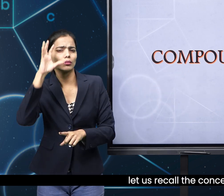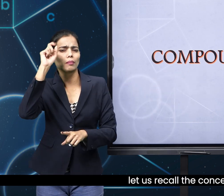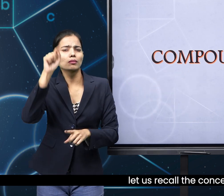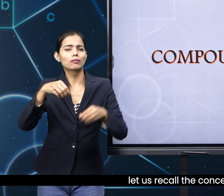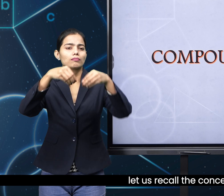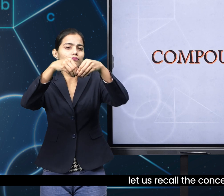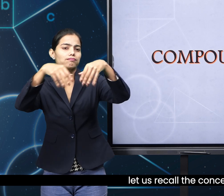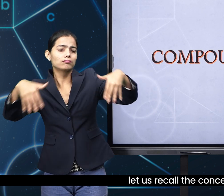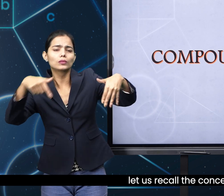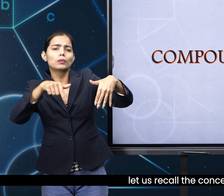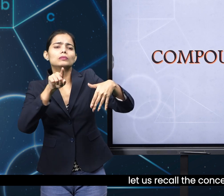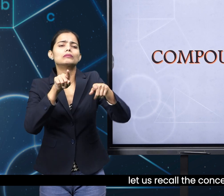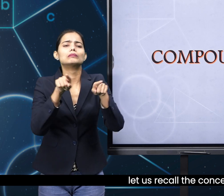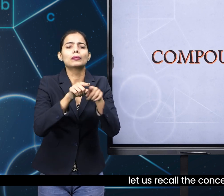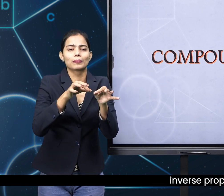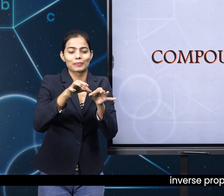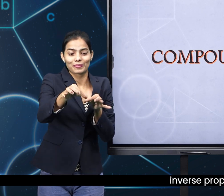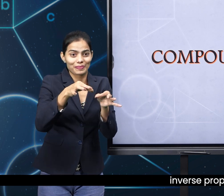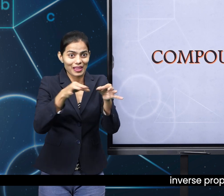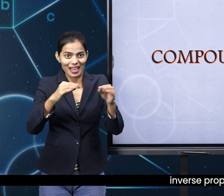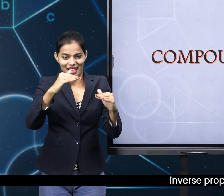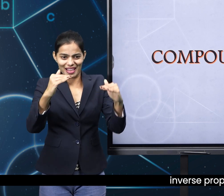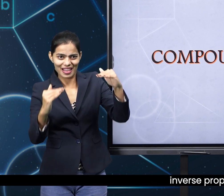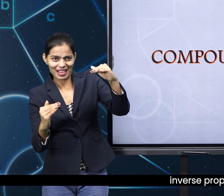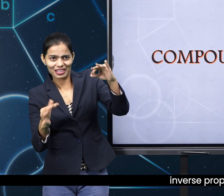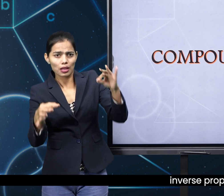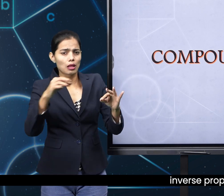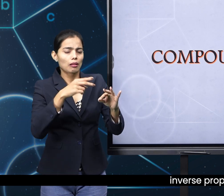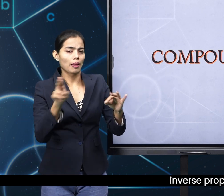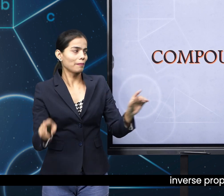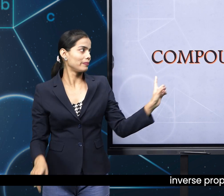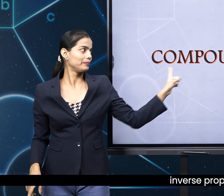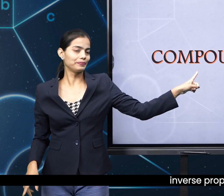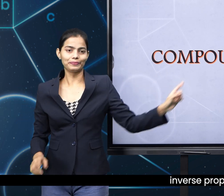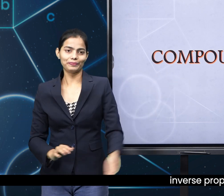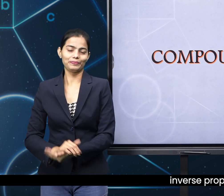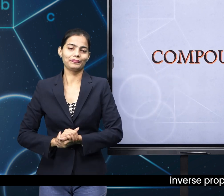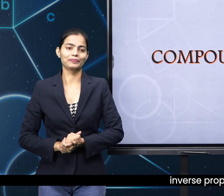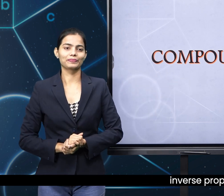Let's recall the concept of direct and inverse proportions.